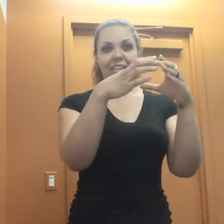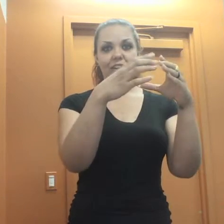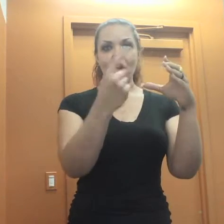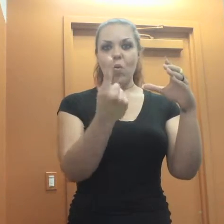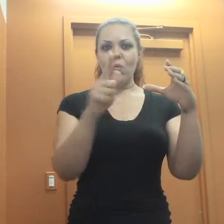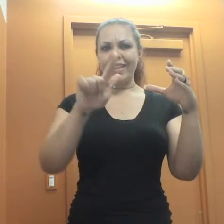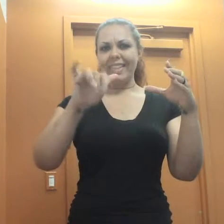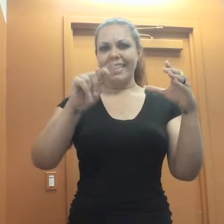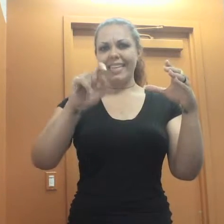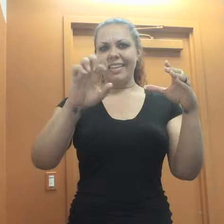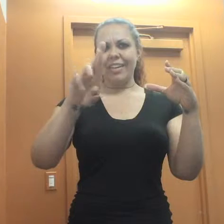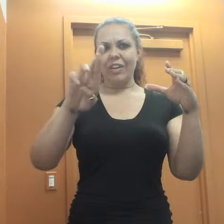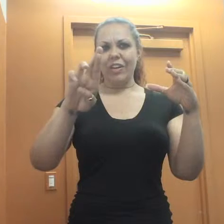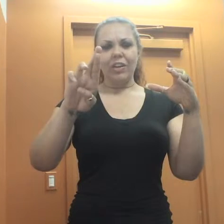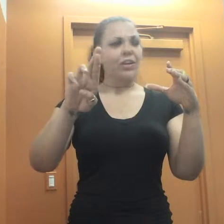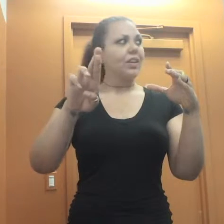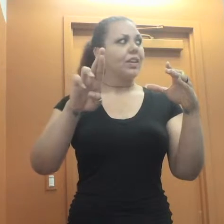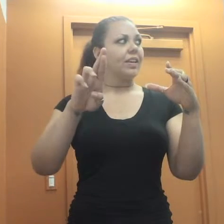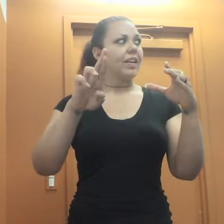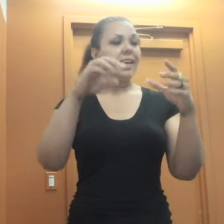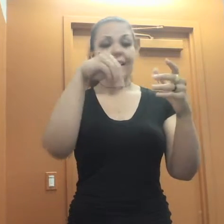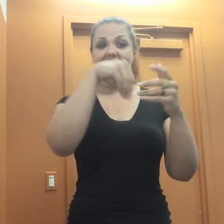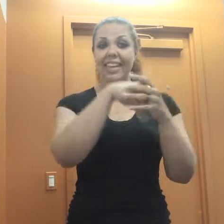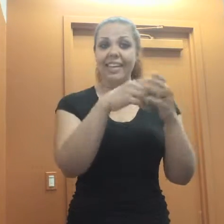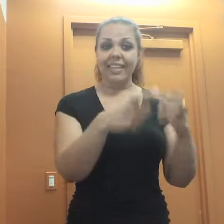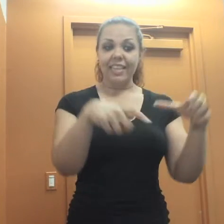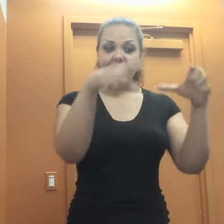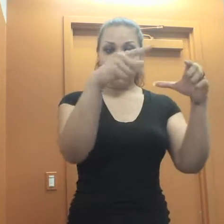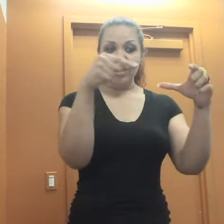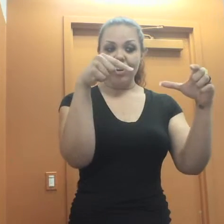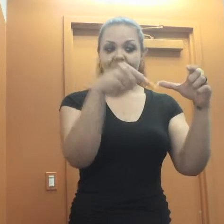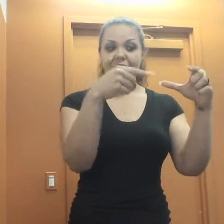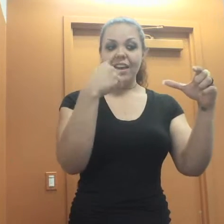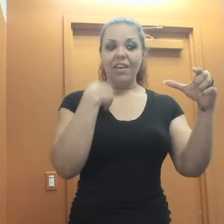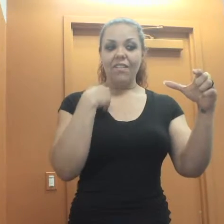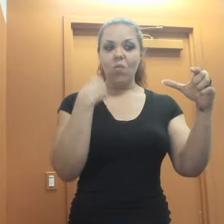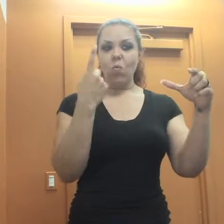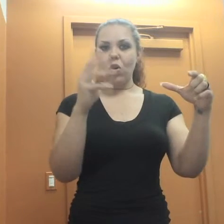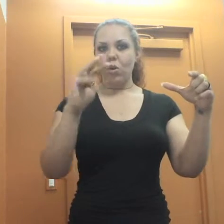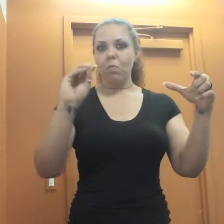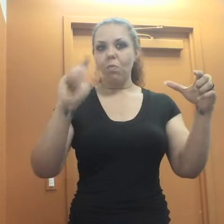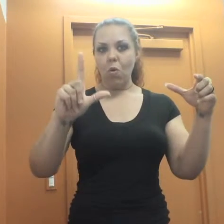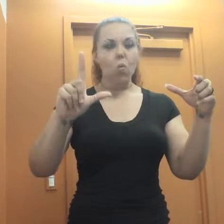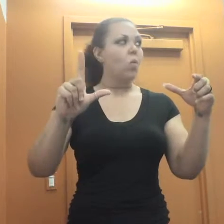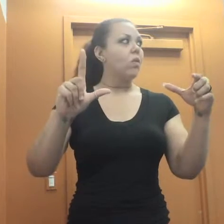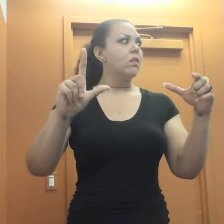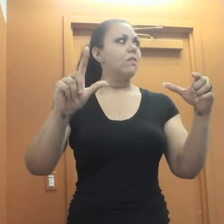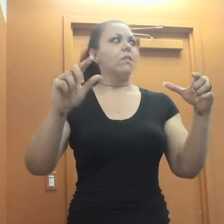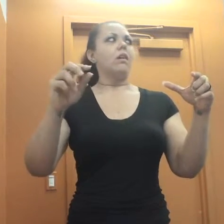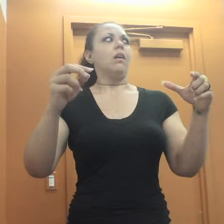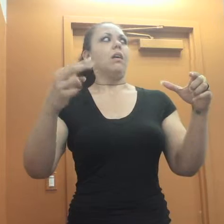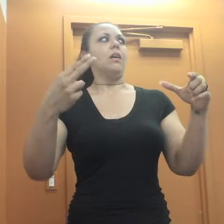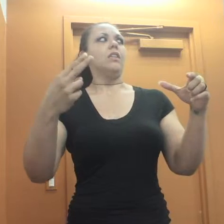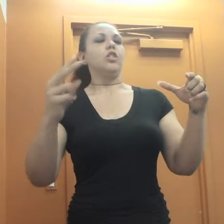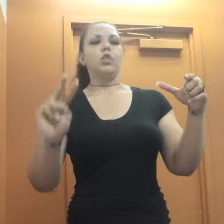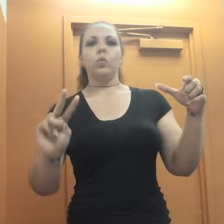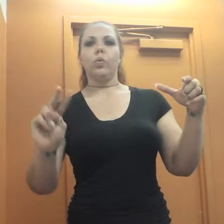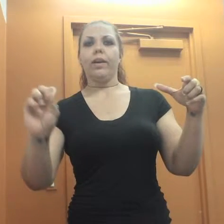this container I placed 1 mole of H2S. Well, I suppose it's fairly obvious that this makes